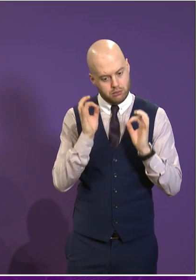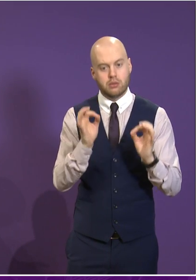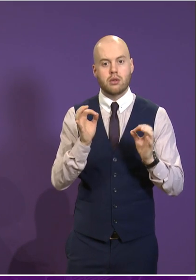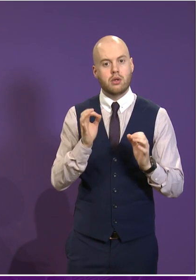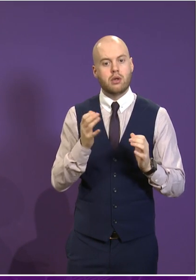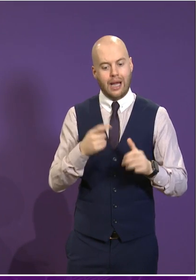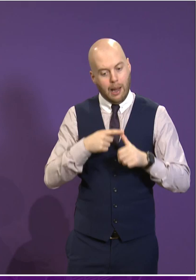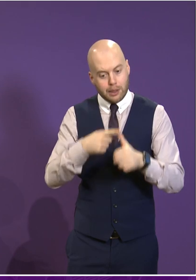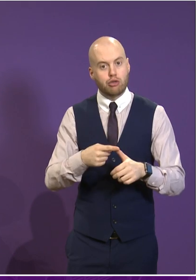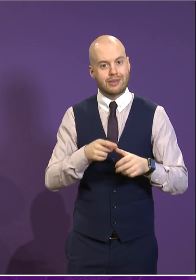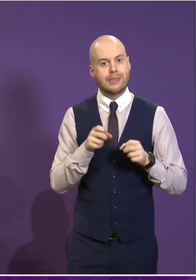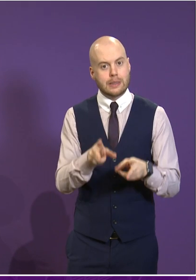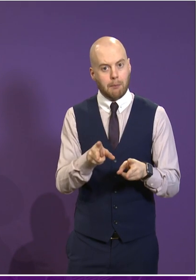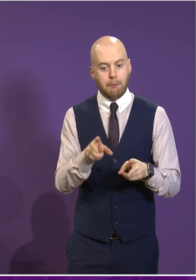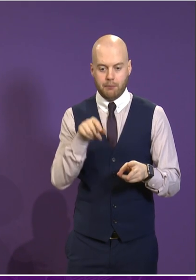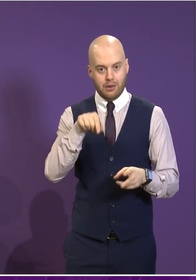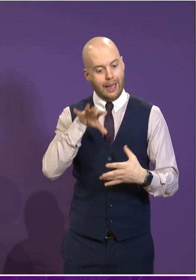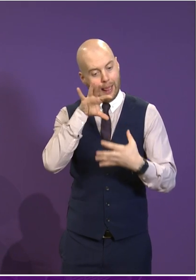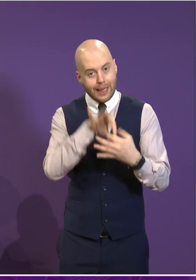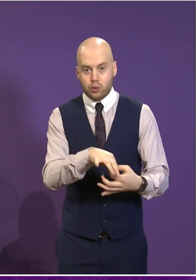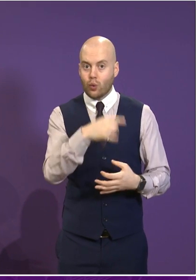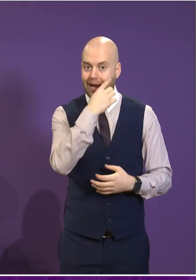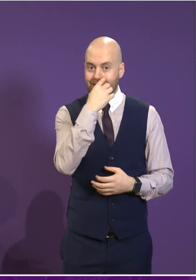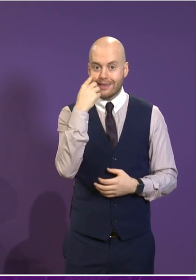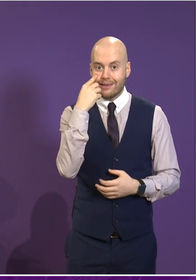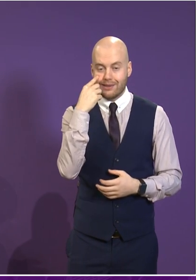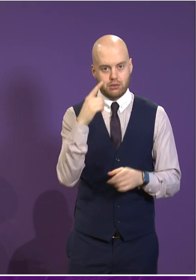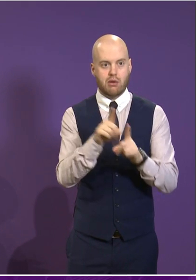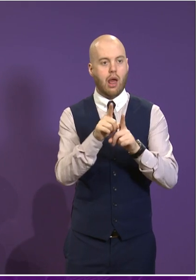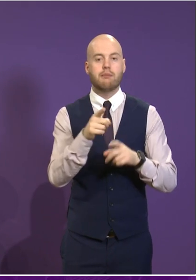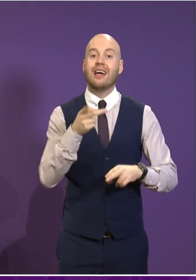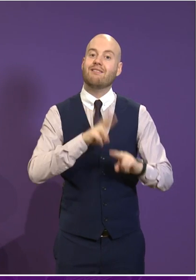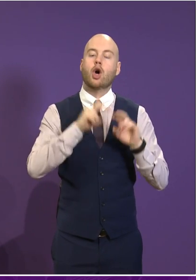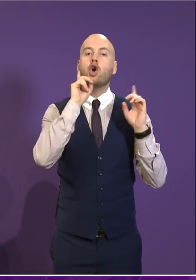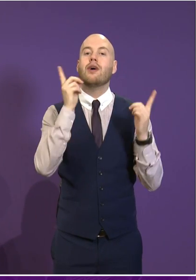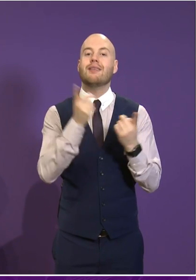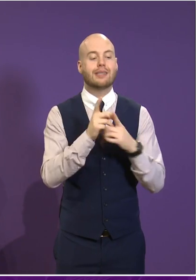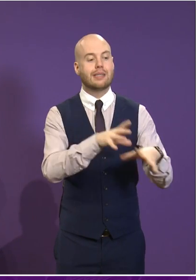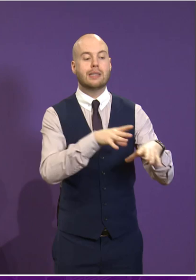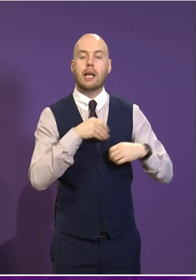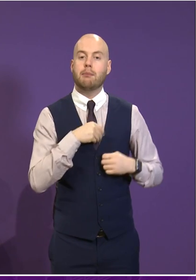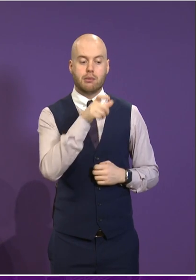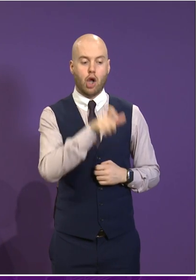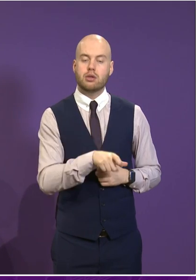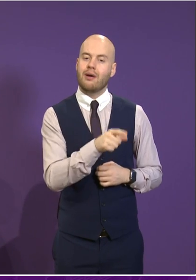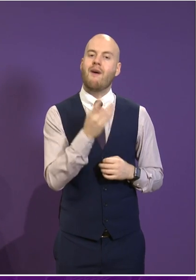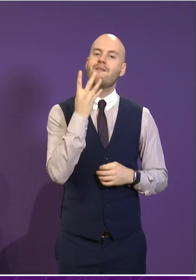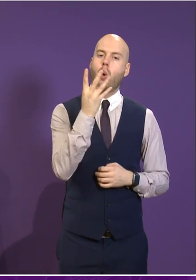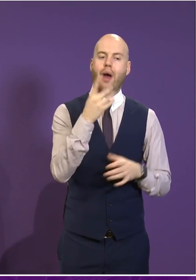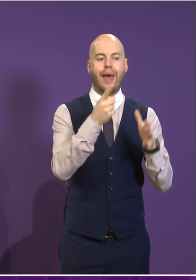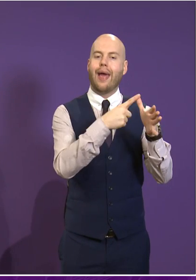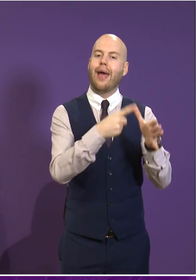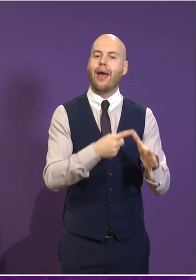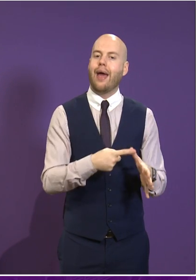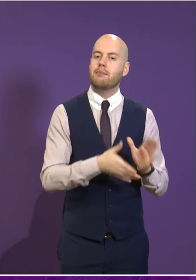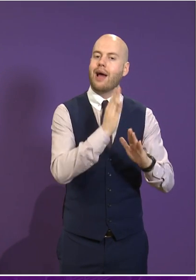on evidence that if I take somebody with 4 A's and the higher from that kind of school, somebody with 2 A's